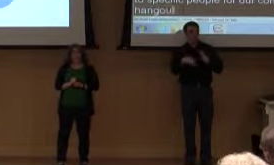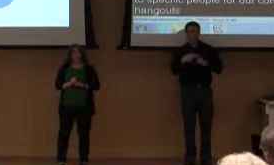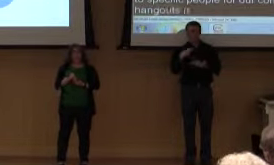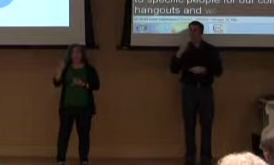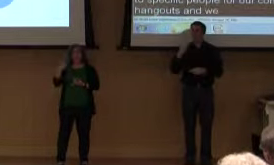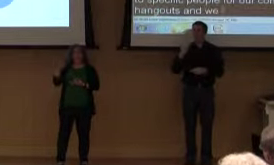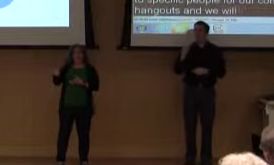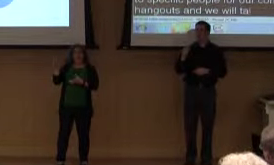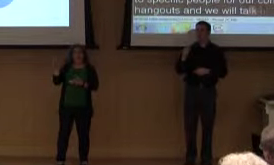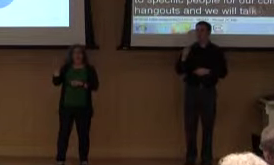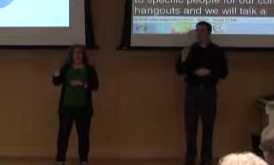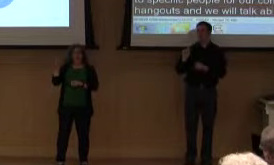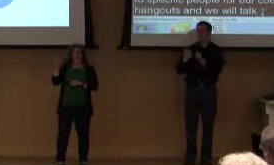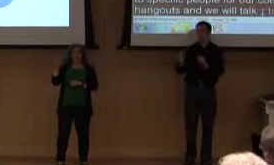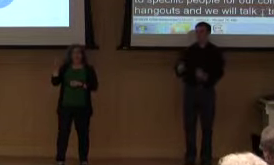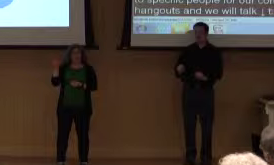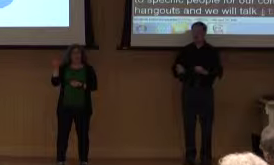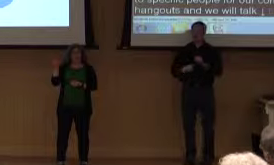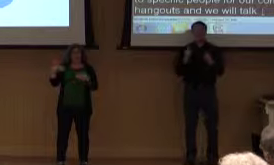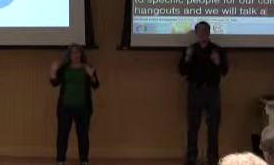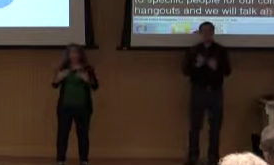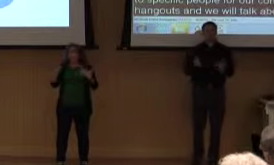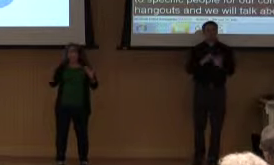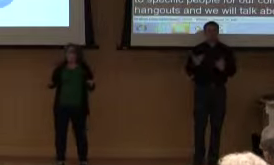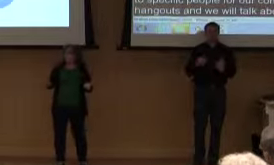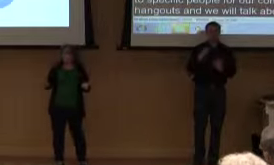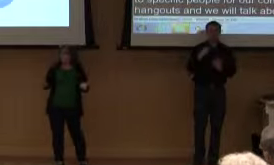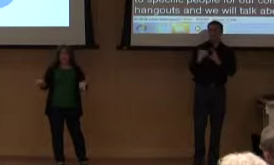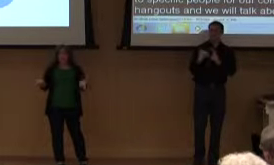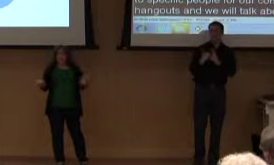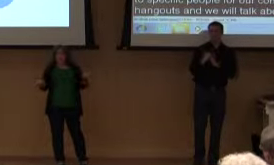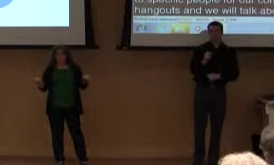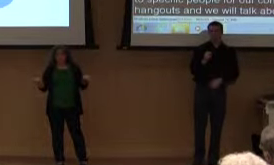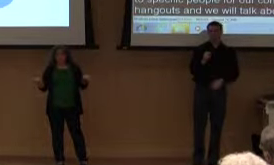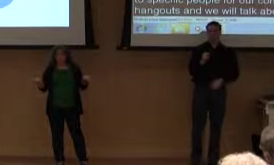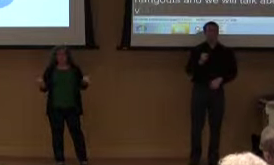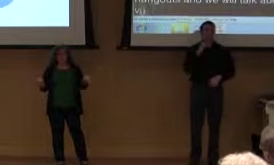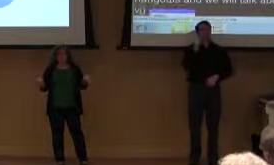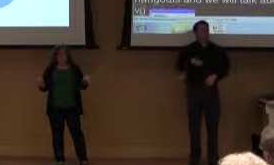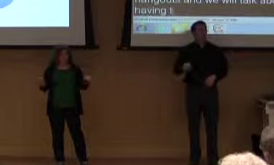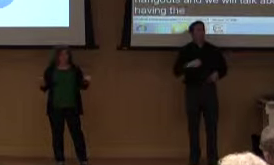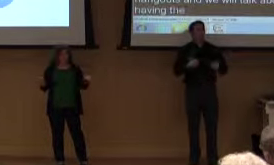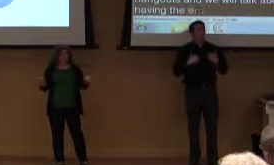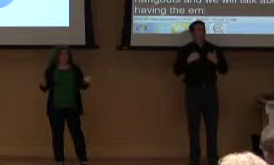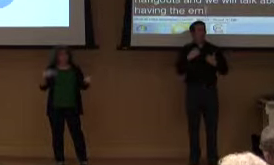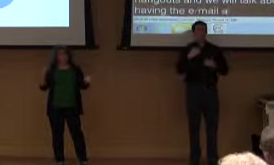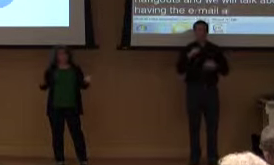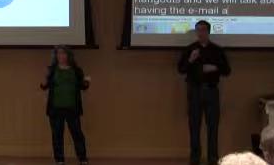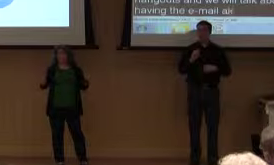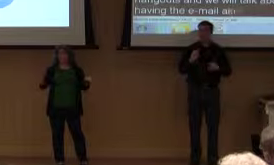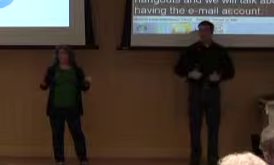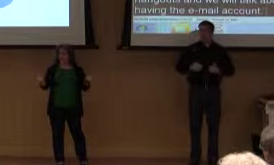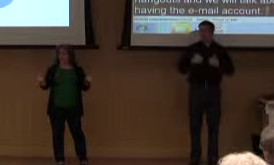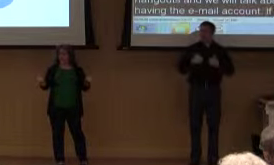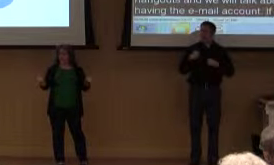system. But the key is having that email account. Now, if you have a Google address, you could